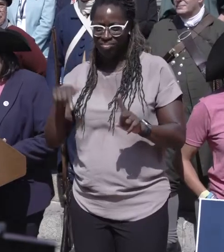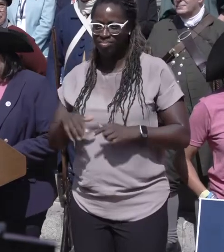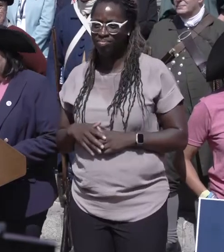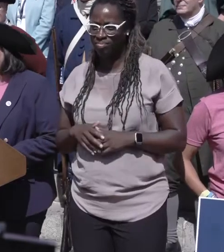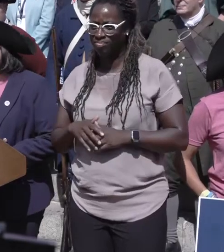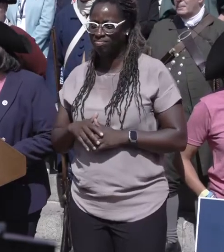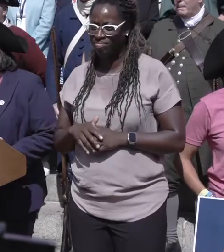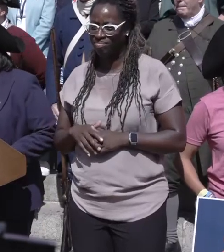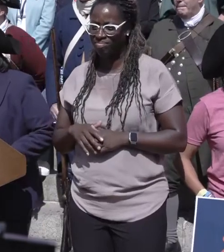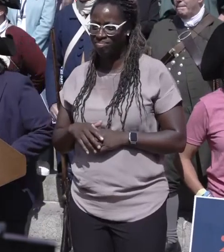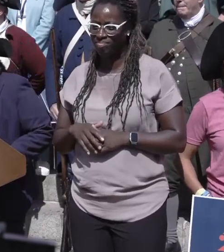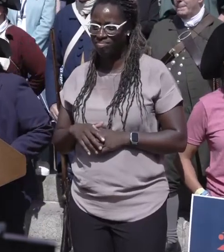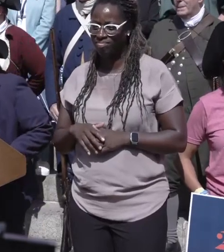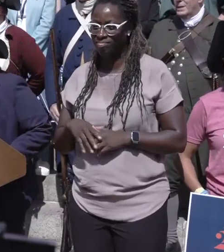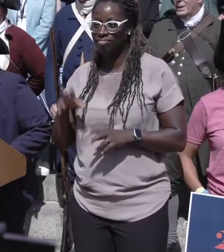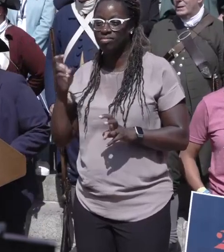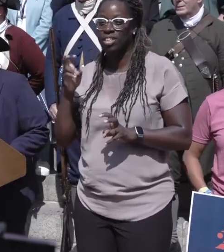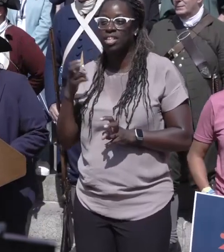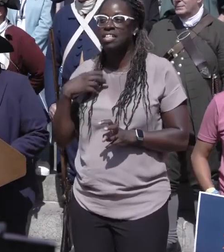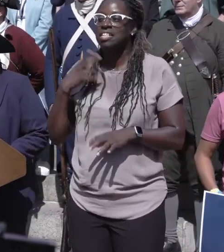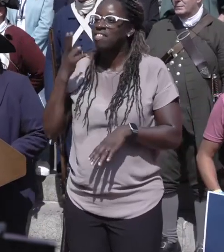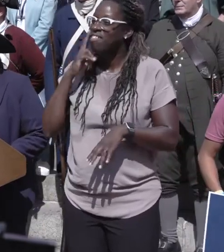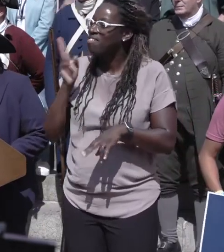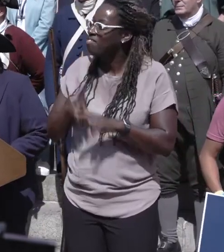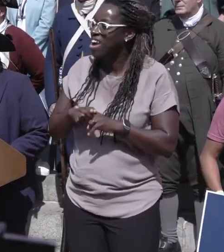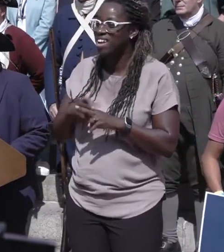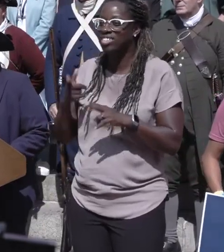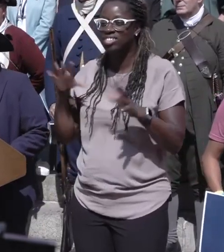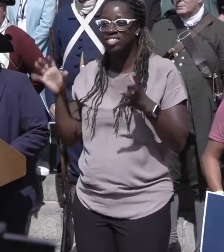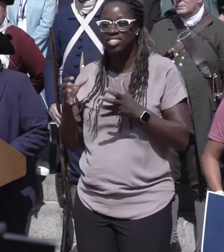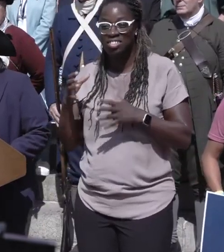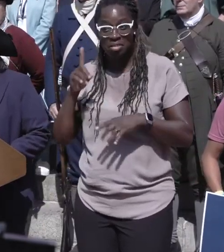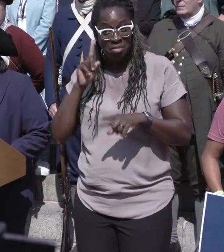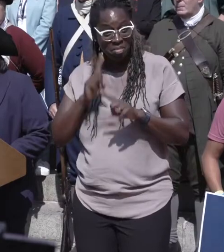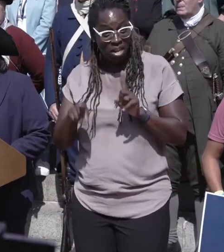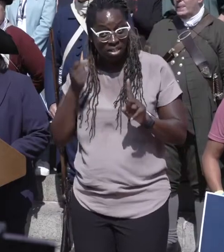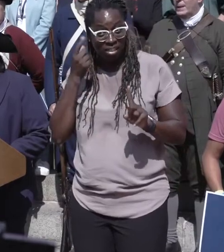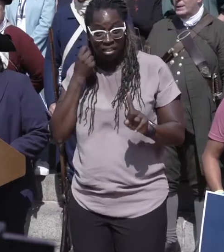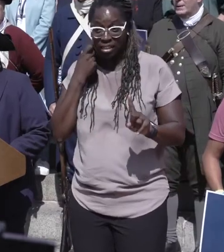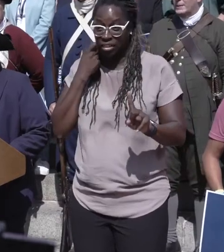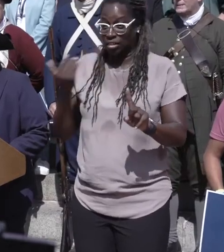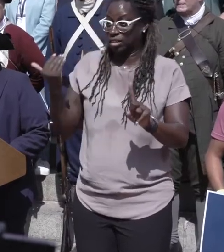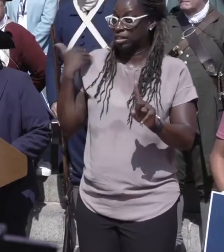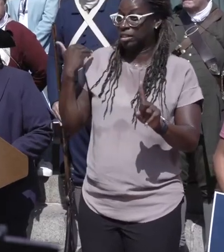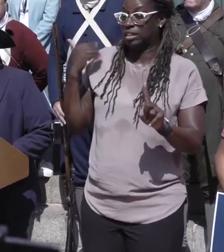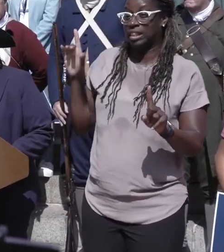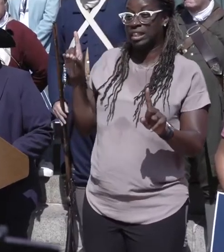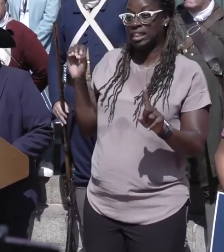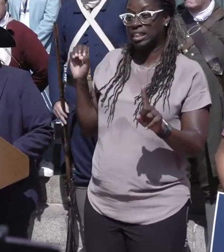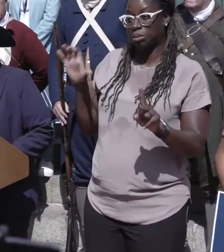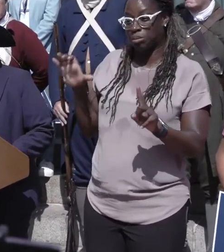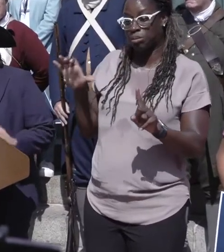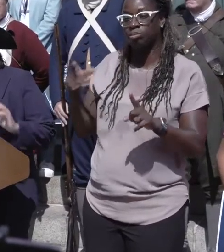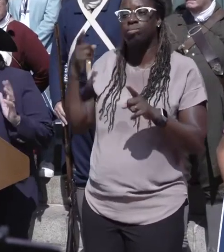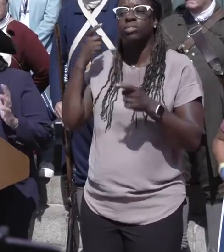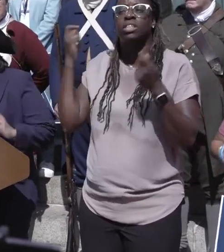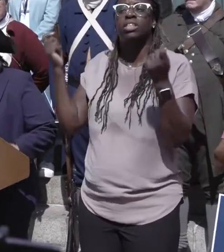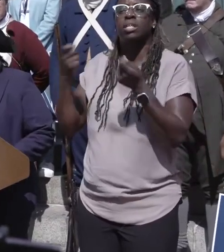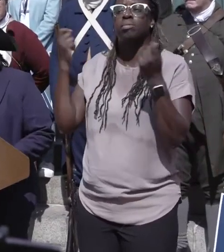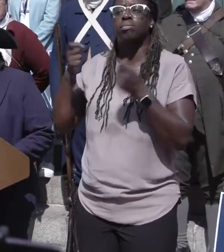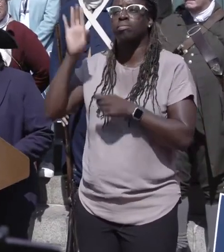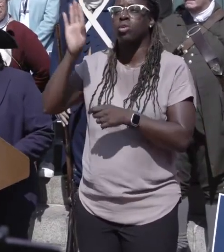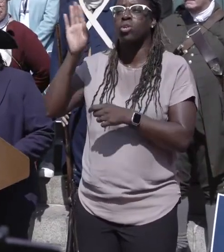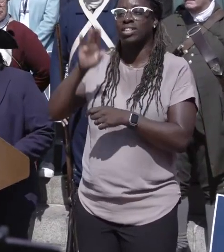the 250th anniversary of the Boston Tea Party, which took place just last December, at that point we kicked off America 250,